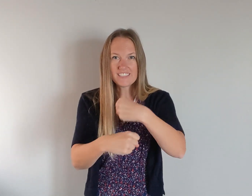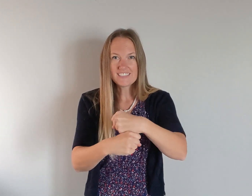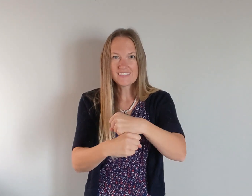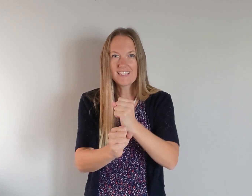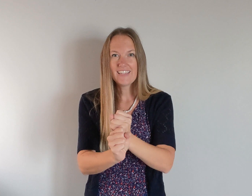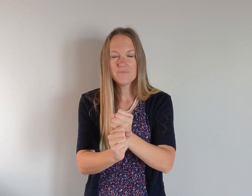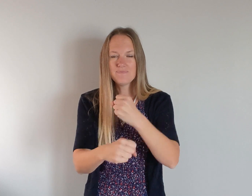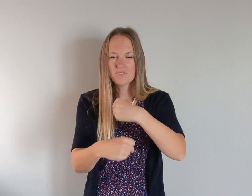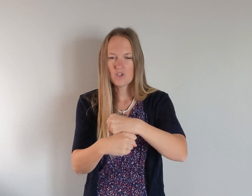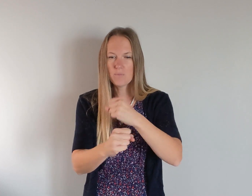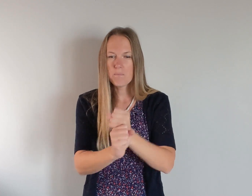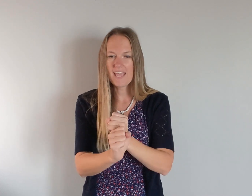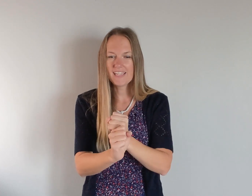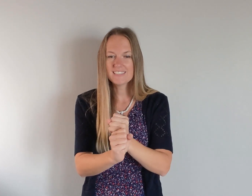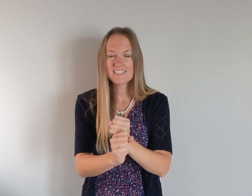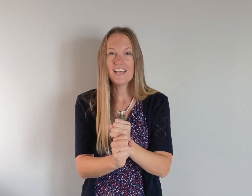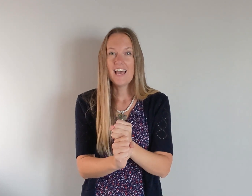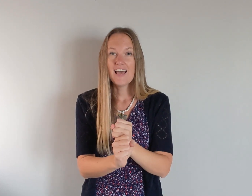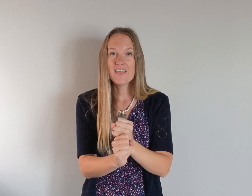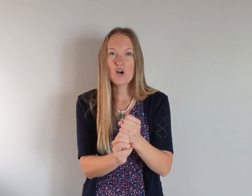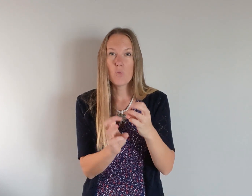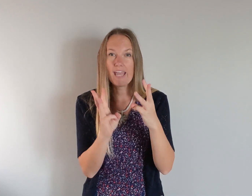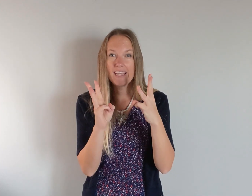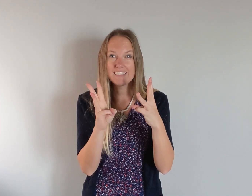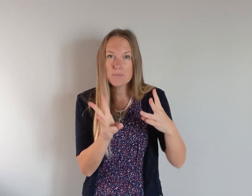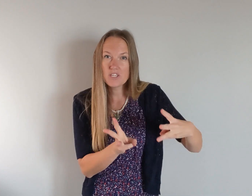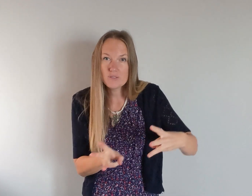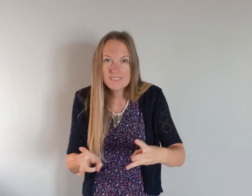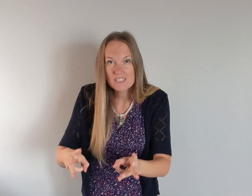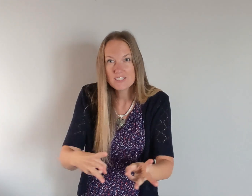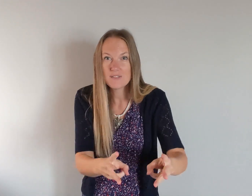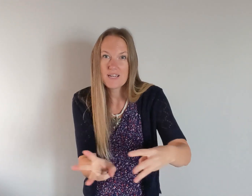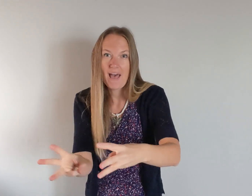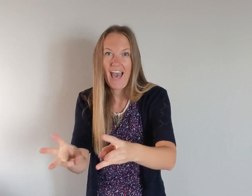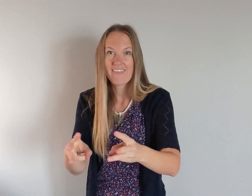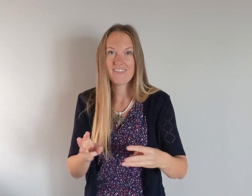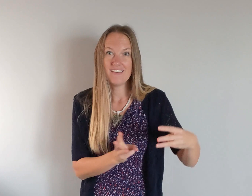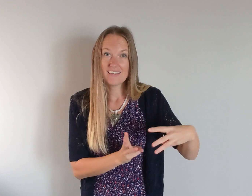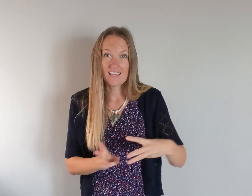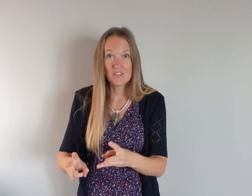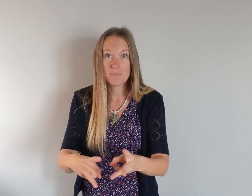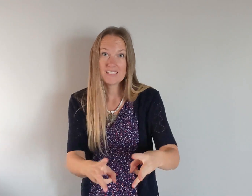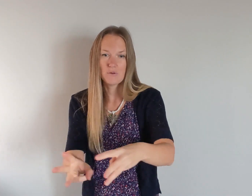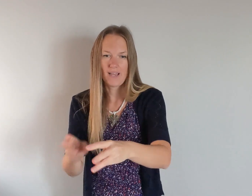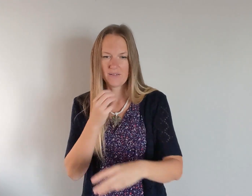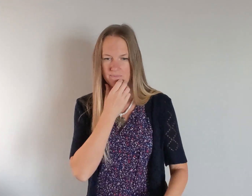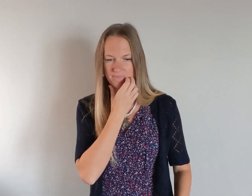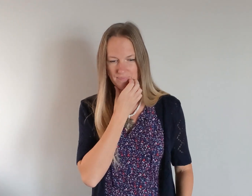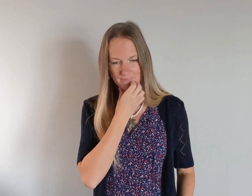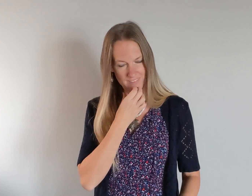wrist. Okay? Who makes, and then a way, W's in a path. Okay? Who makes a way. Let's